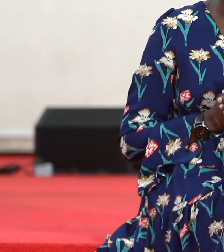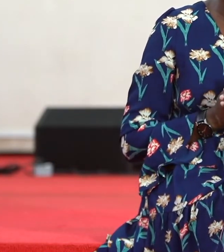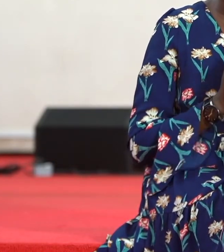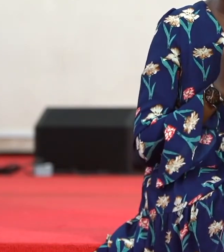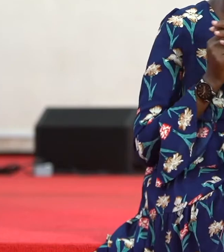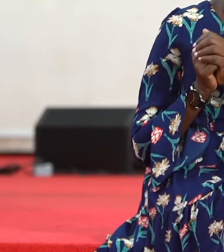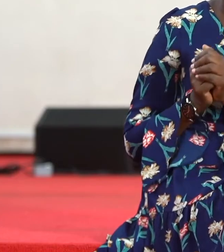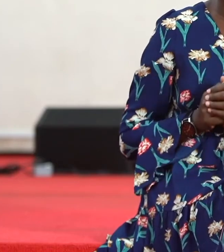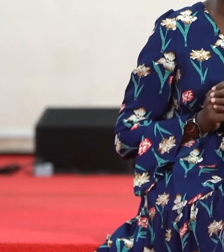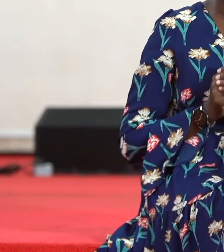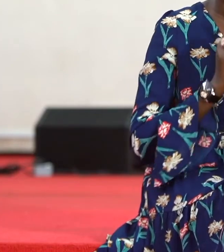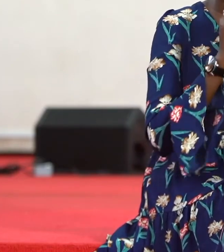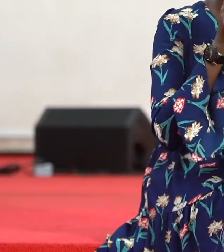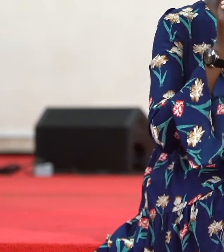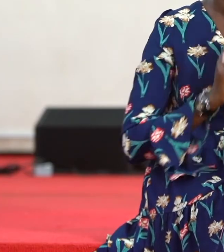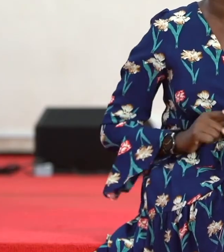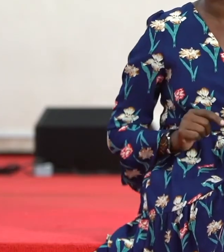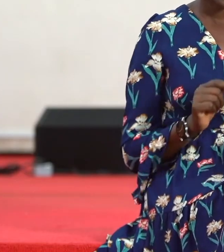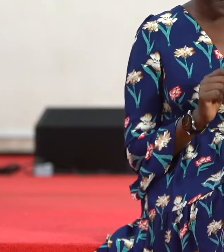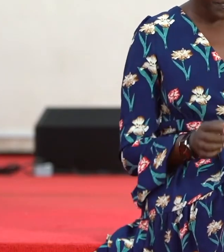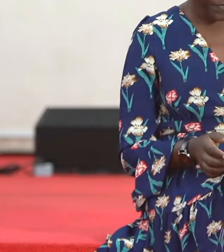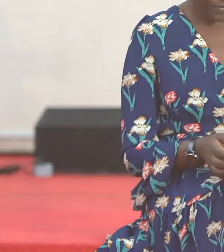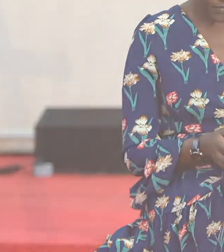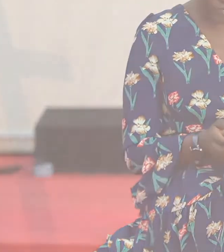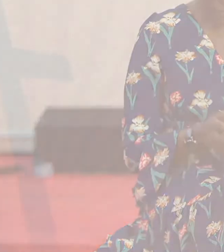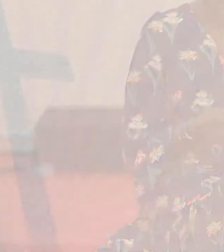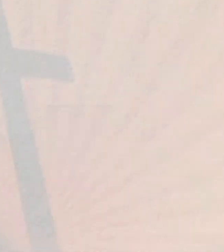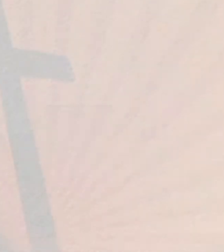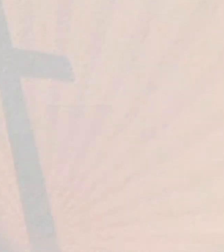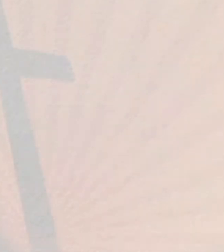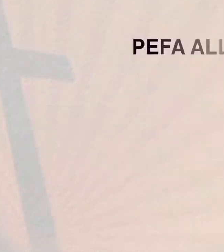name we pray and we give thanks. For the lovely things He has given us.